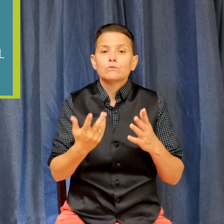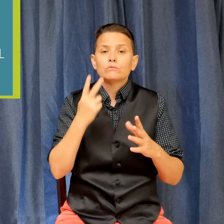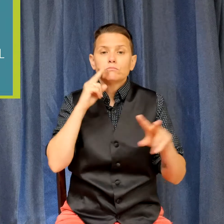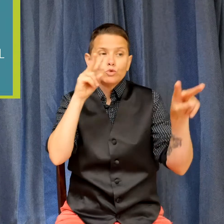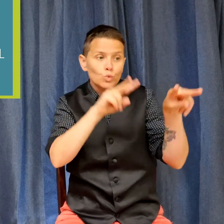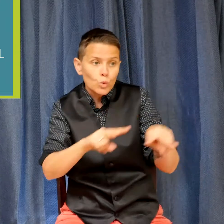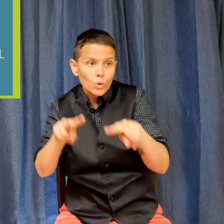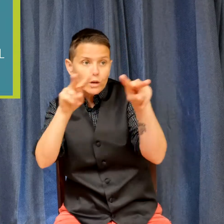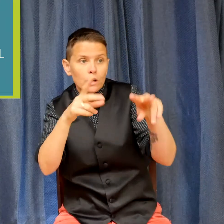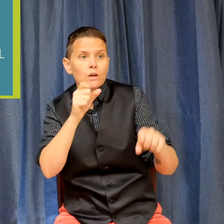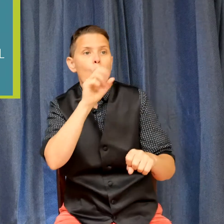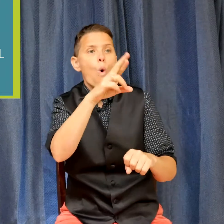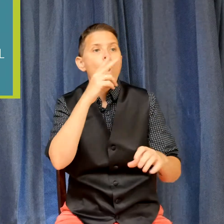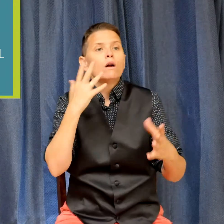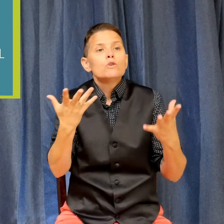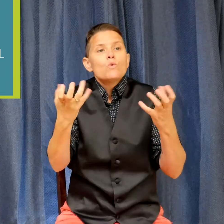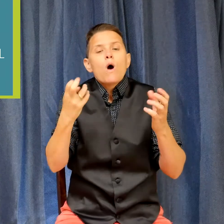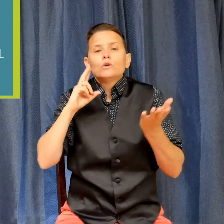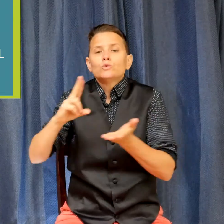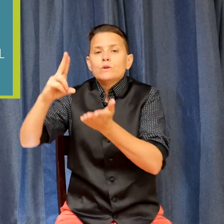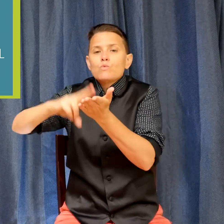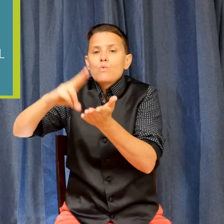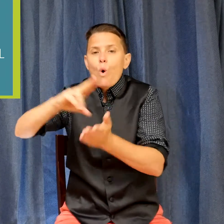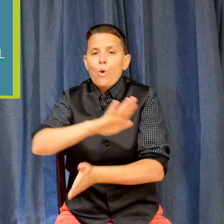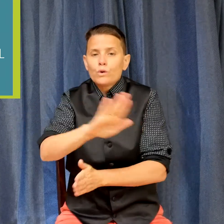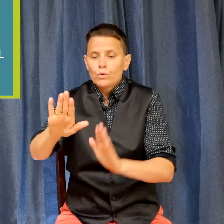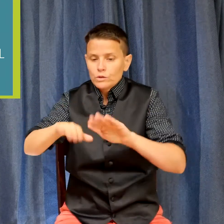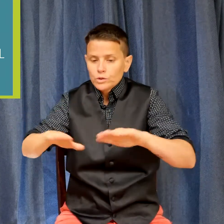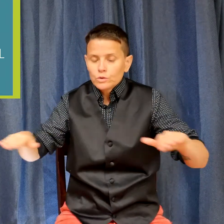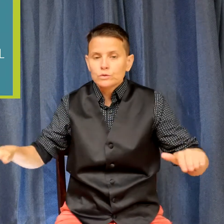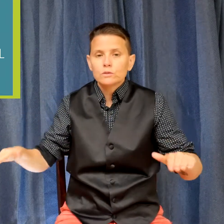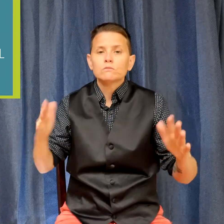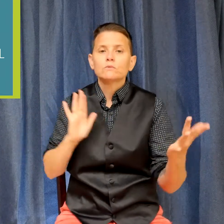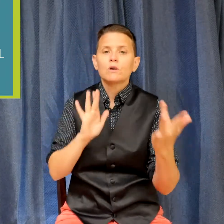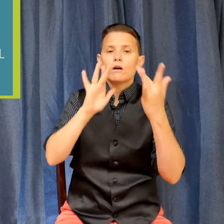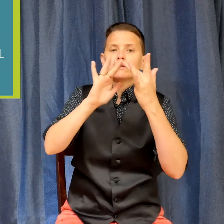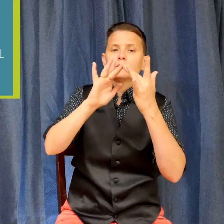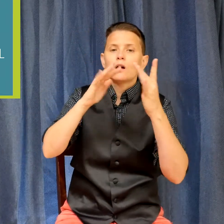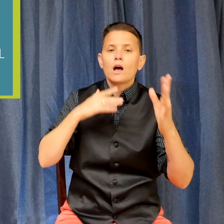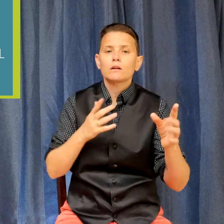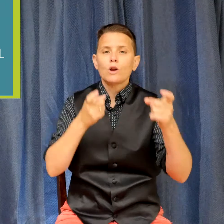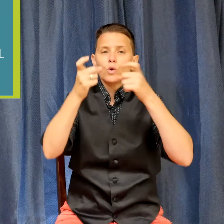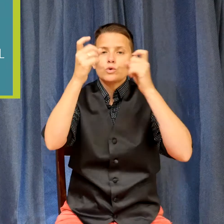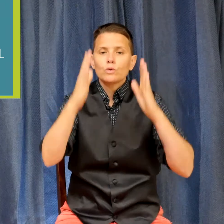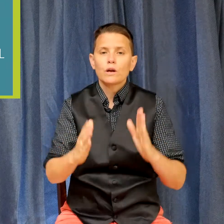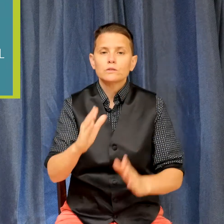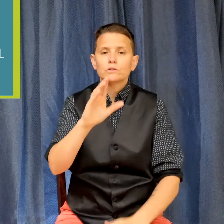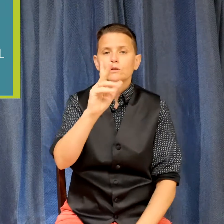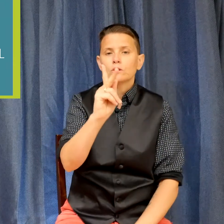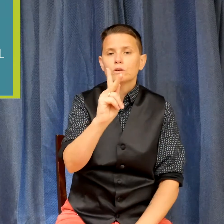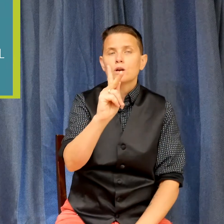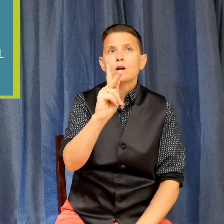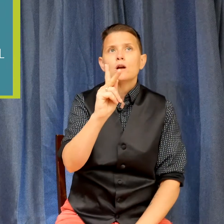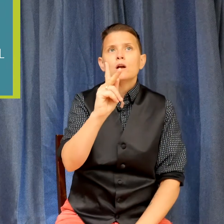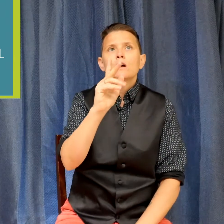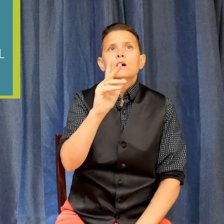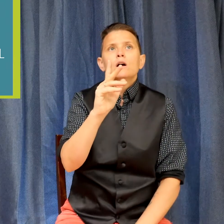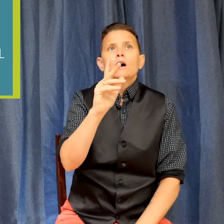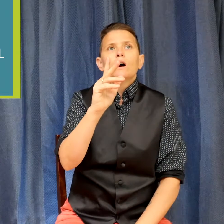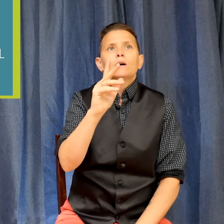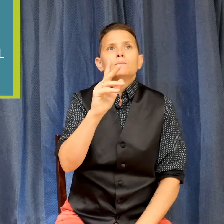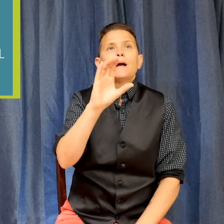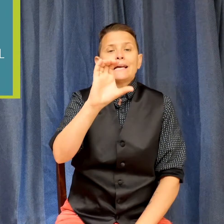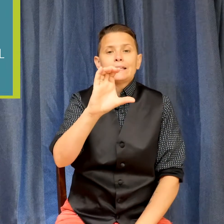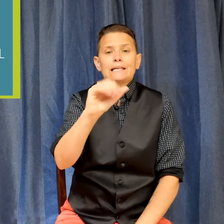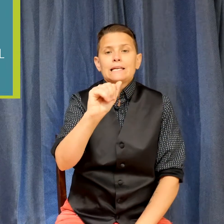enrolling, taking a tour, or have any questions, please contact our director, Carrie Monk, at